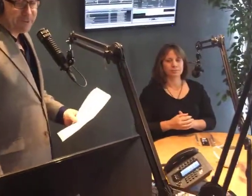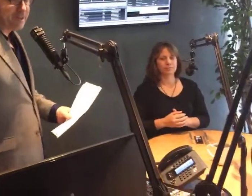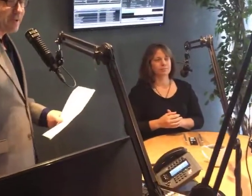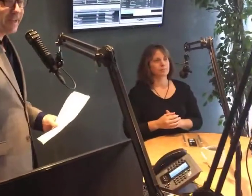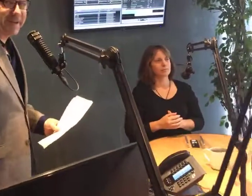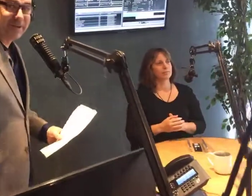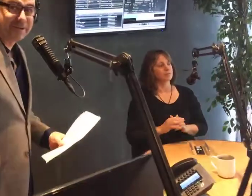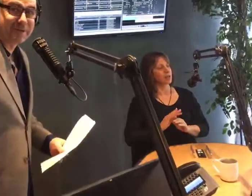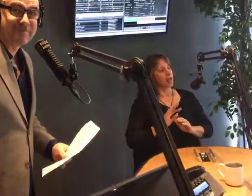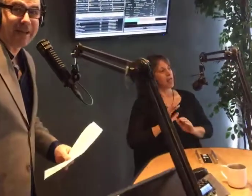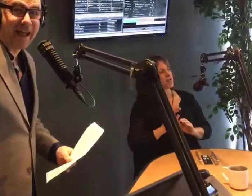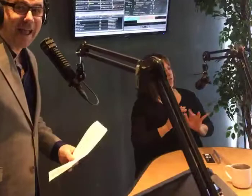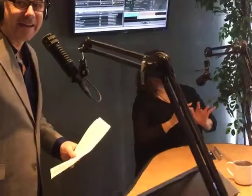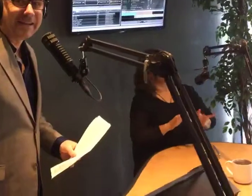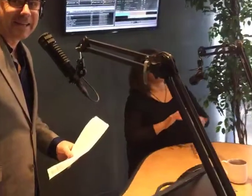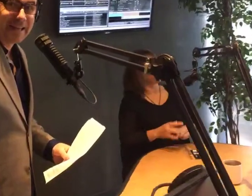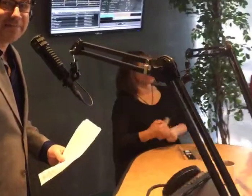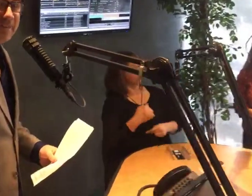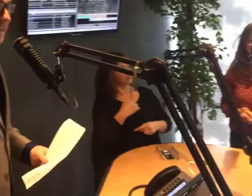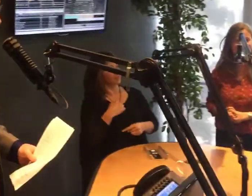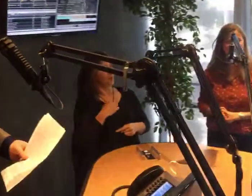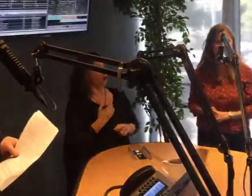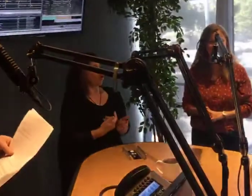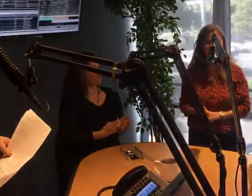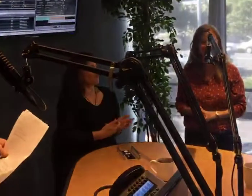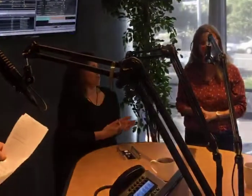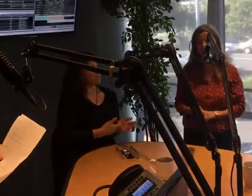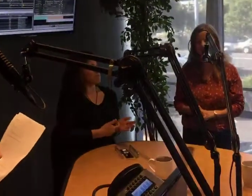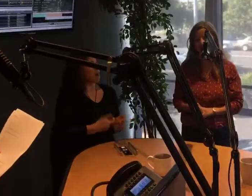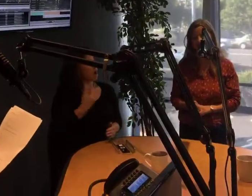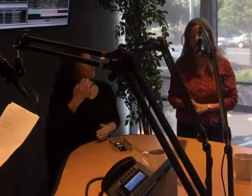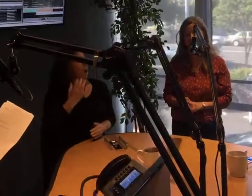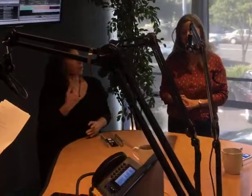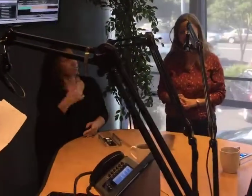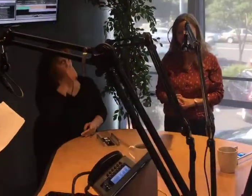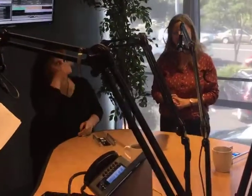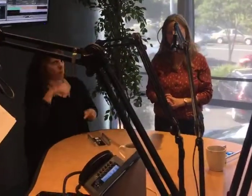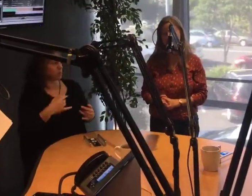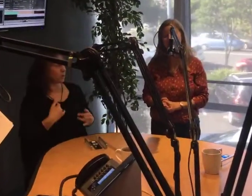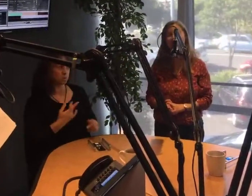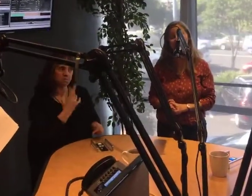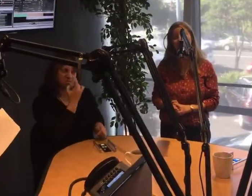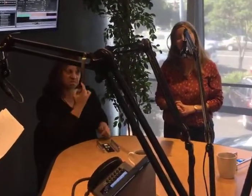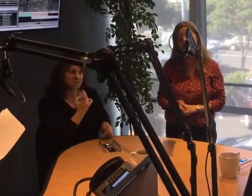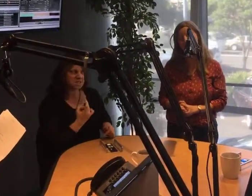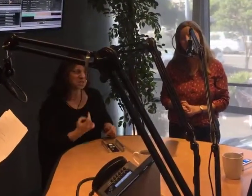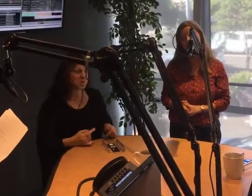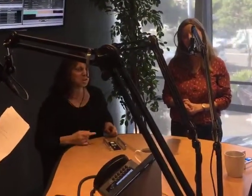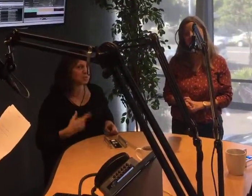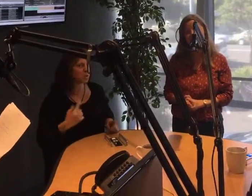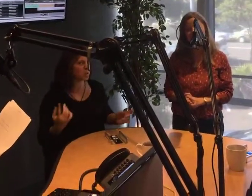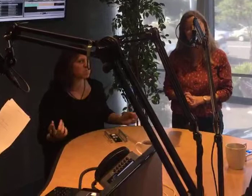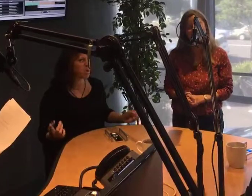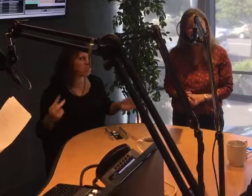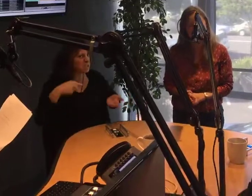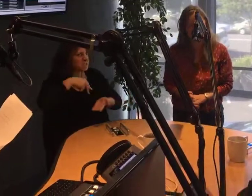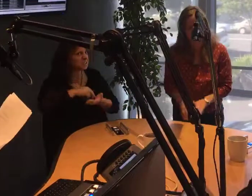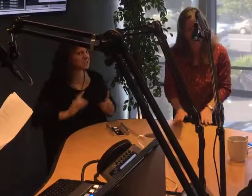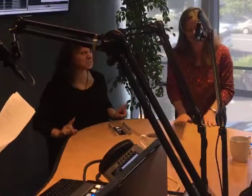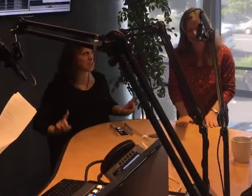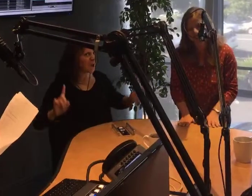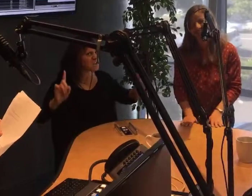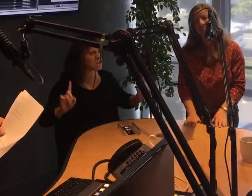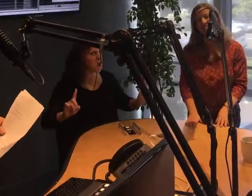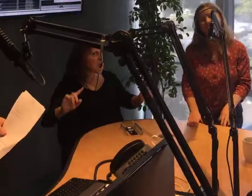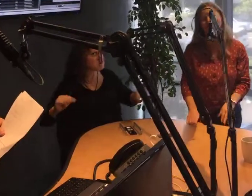That is Mercy Me on Rima, and even if I know it's serious in the studio now, Diane, because we're both standing up, we must